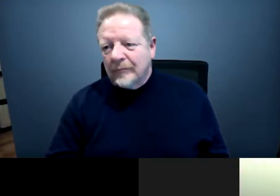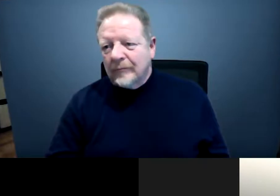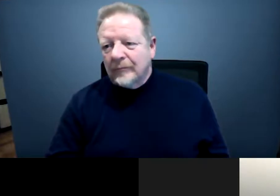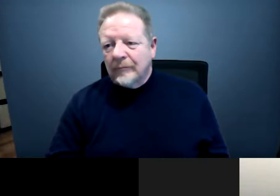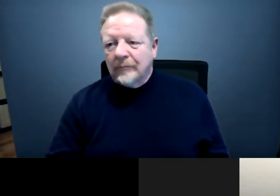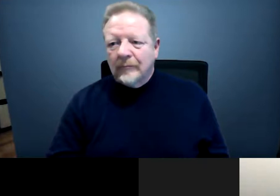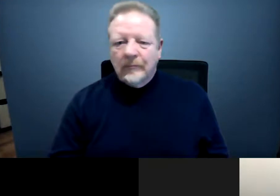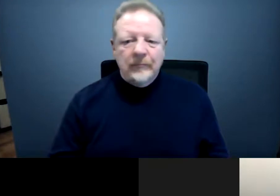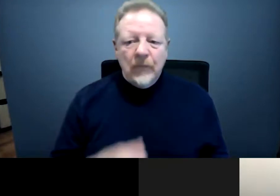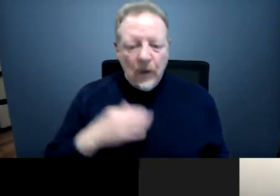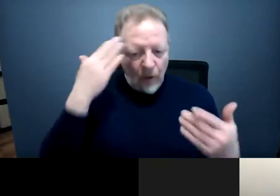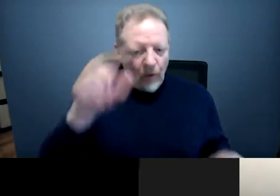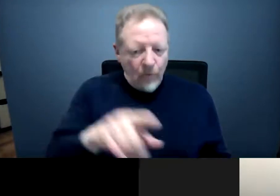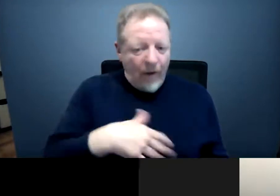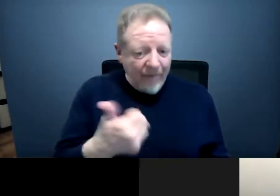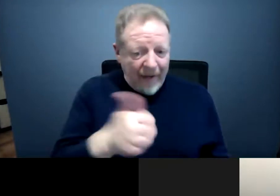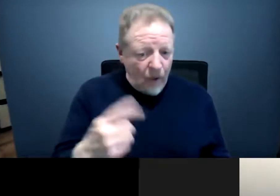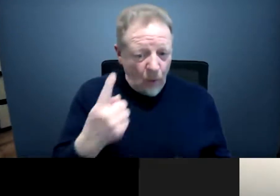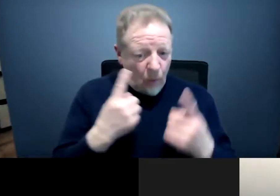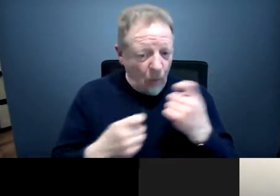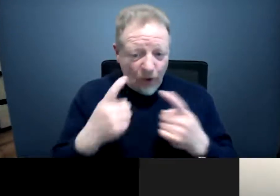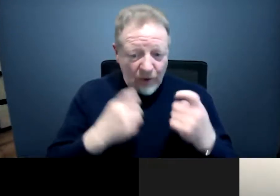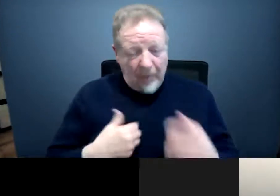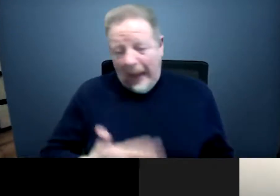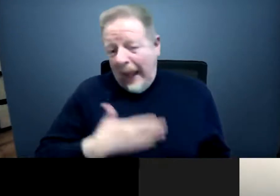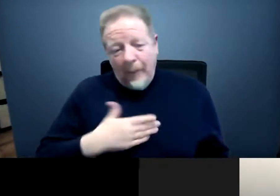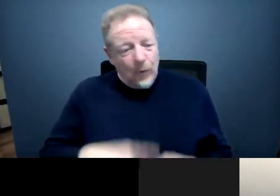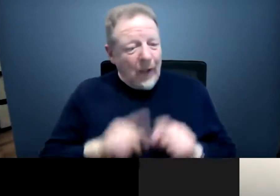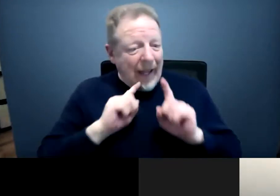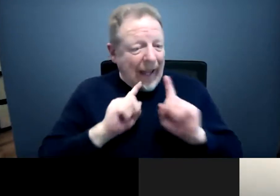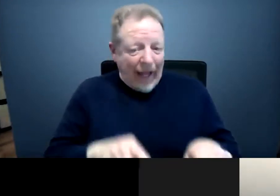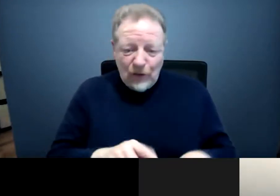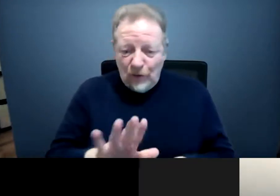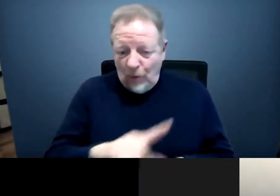So I don't know if you have any questions. I'd be happy to try to help if I can.